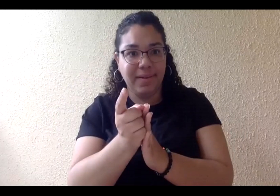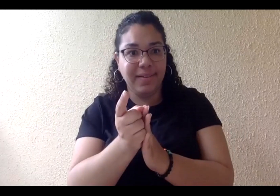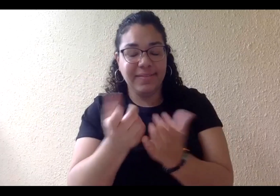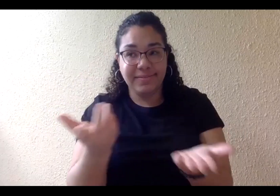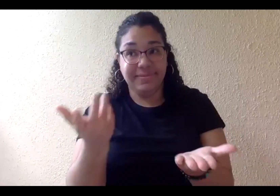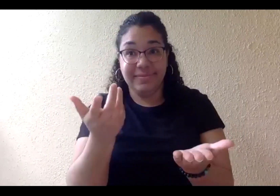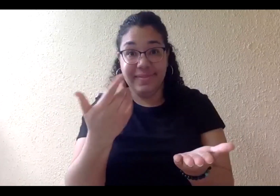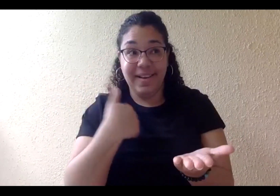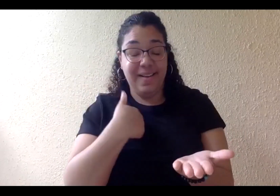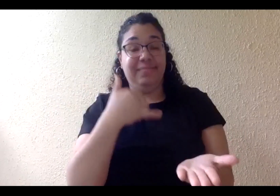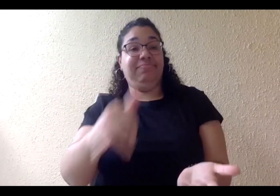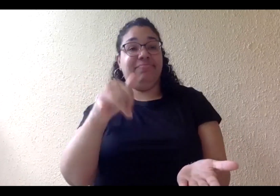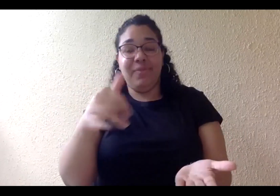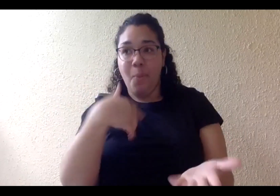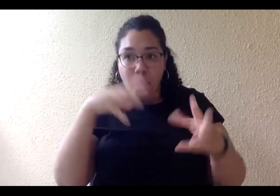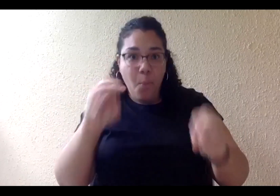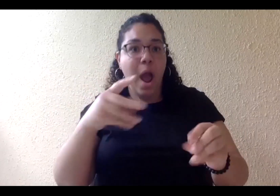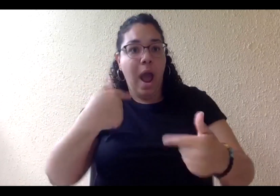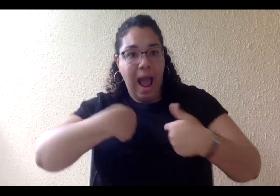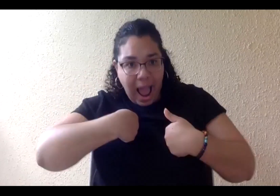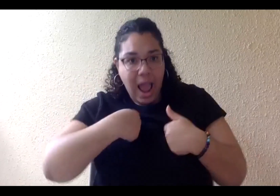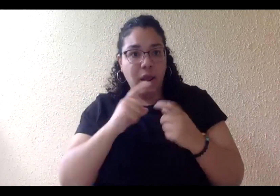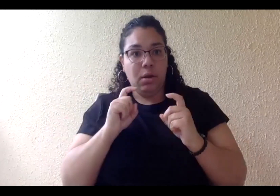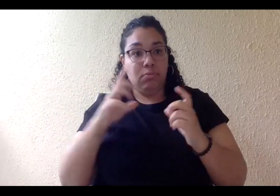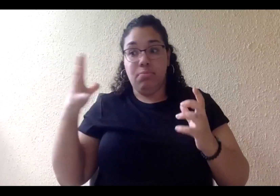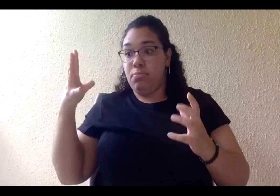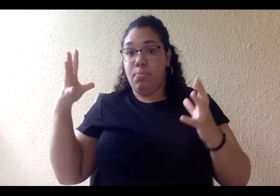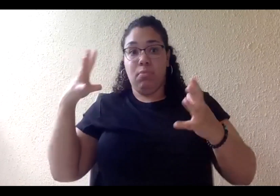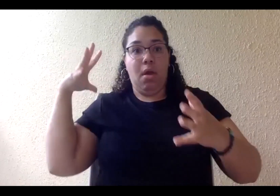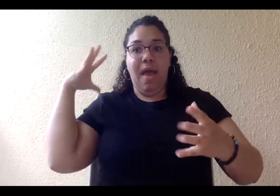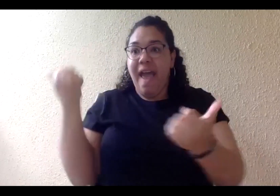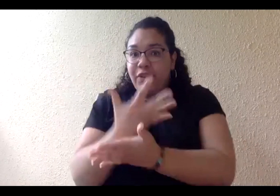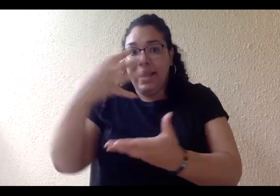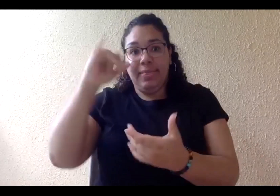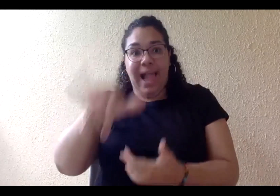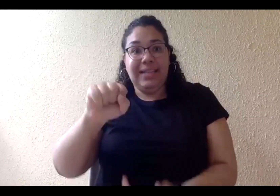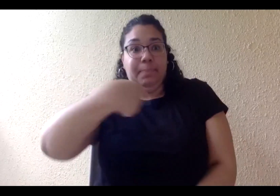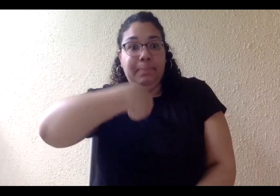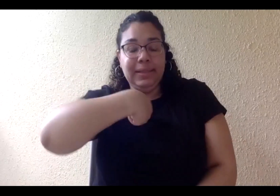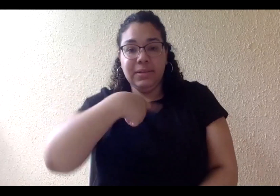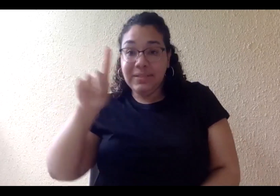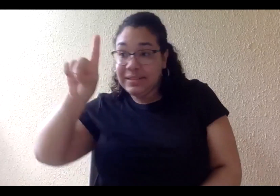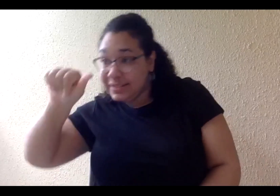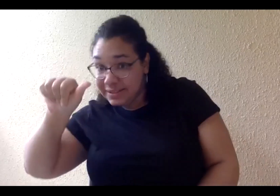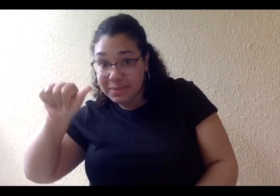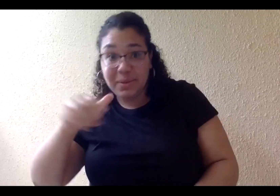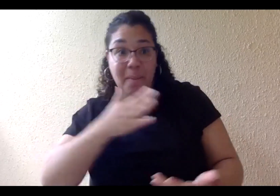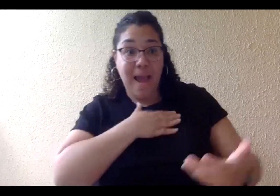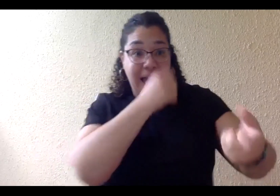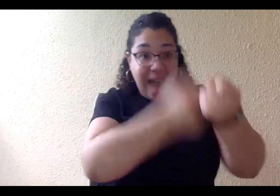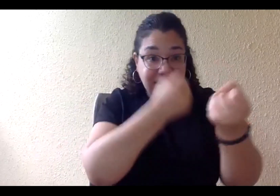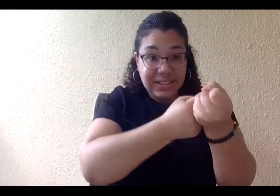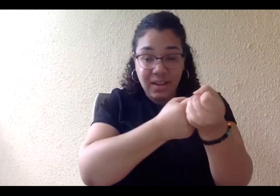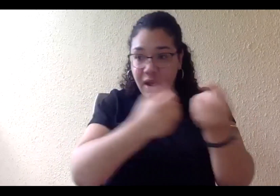That was my aha moment when I realized that everything that was